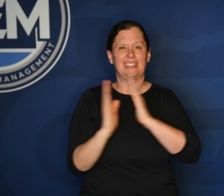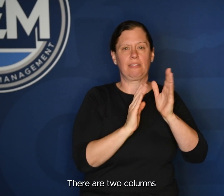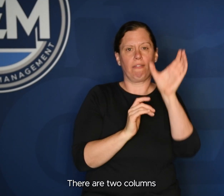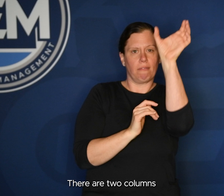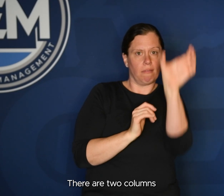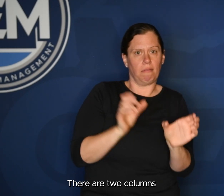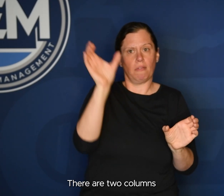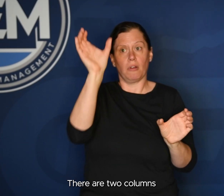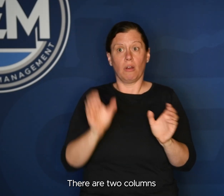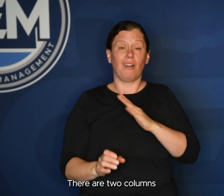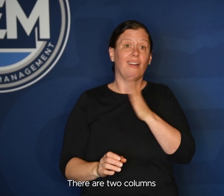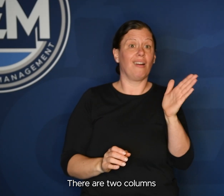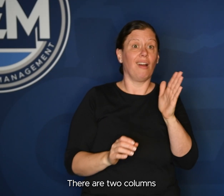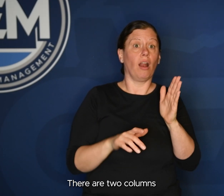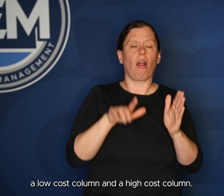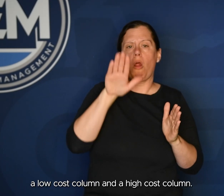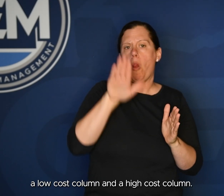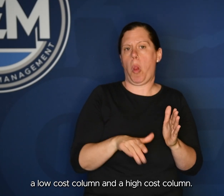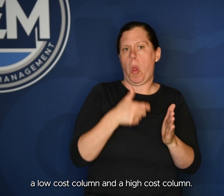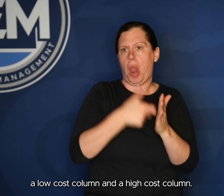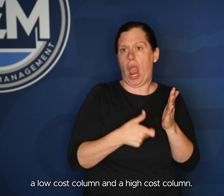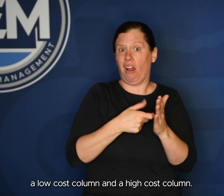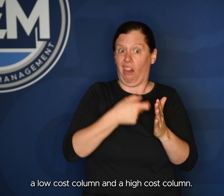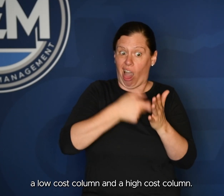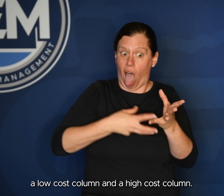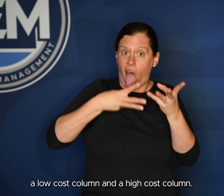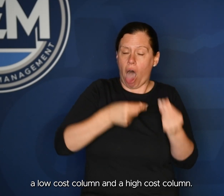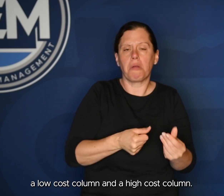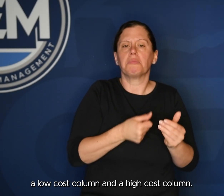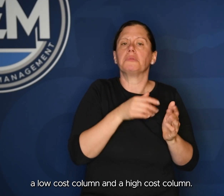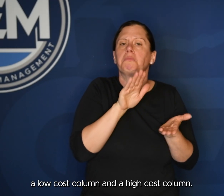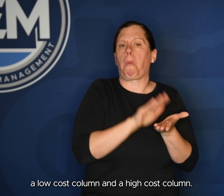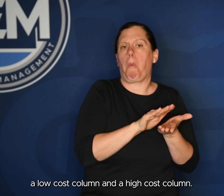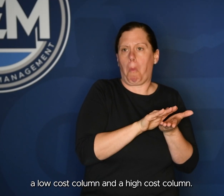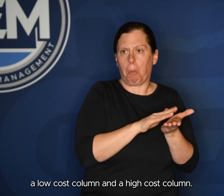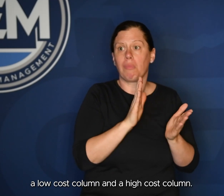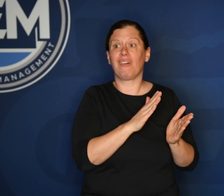There are 2 columns, a low-cost column and a high-cost column.